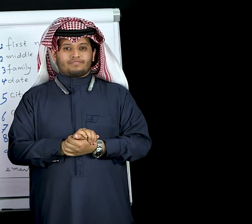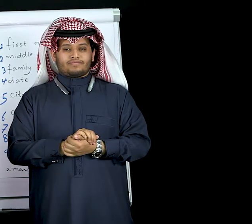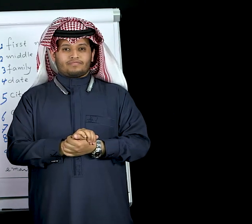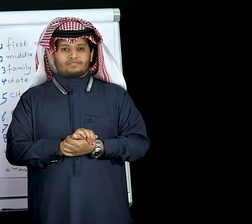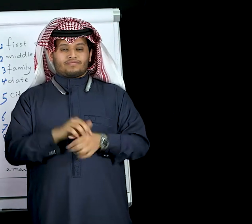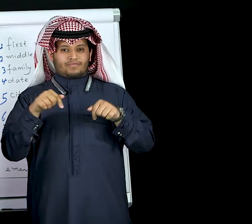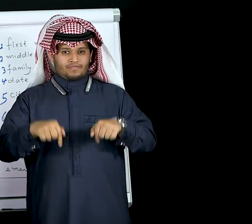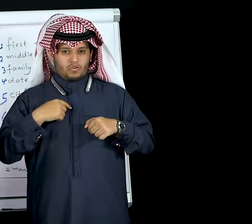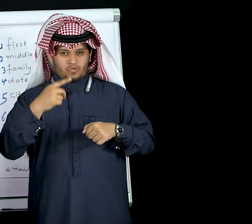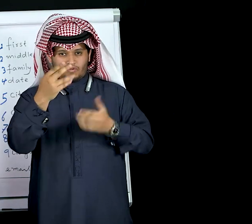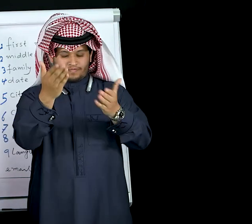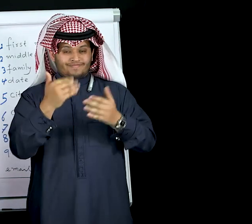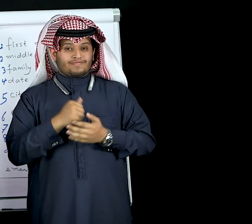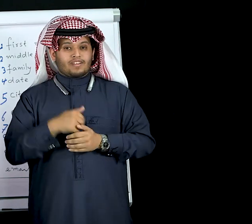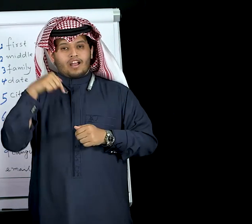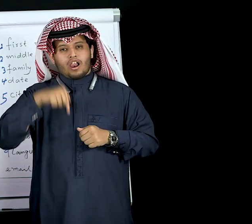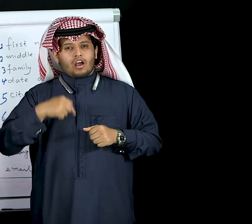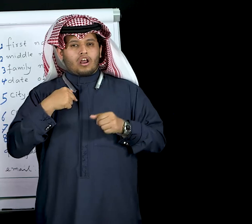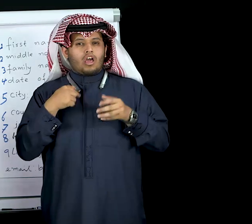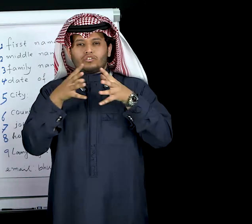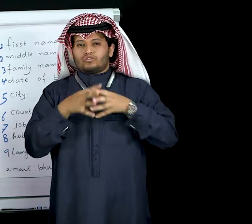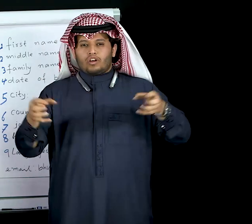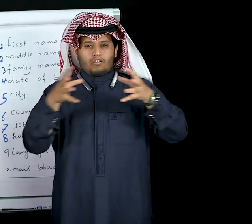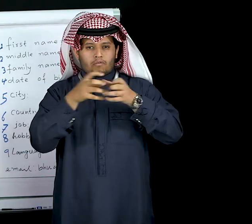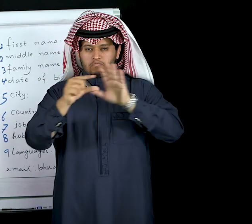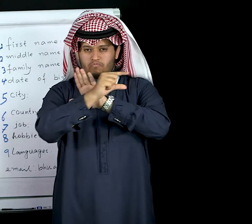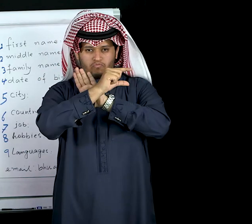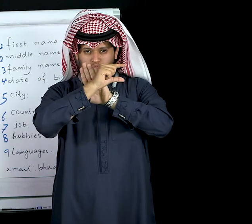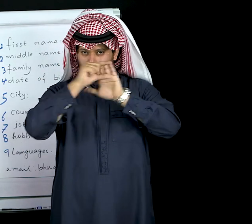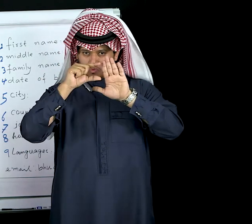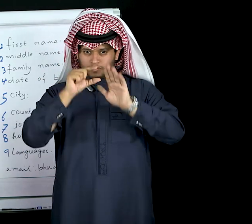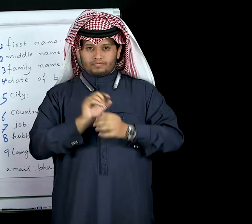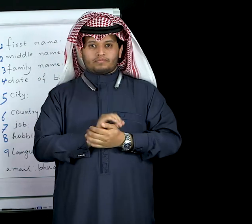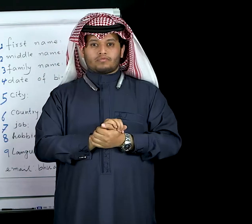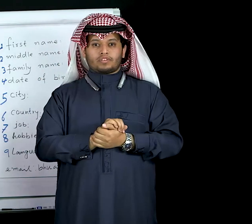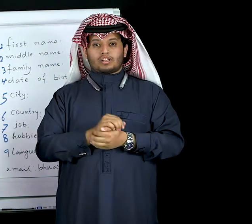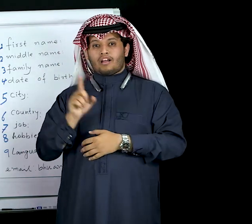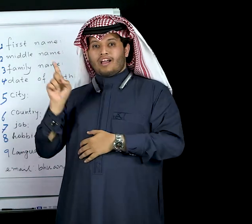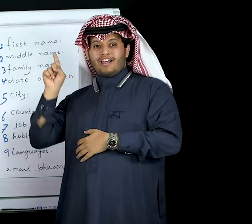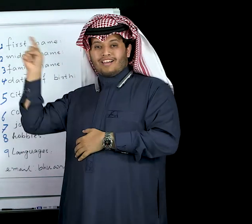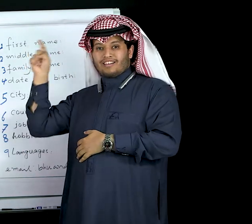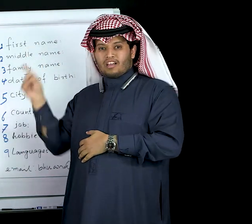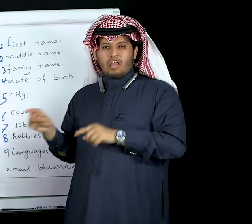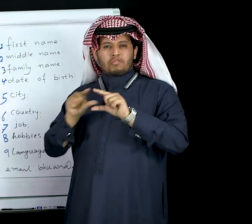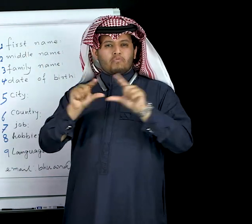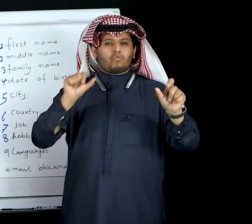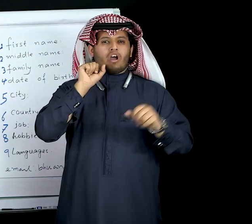Dear brothers, today I will discuss some of the important things based